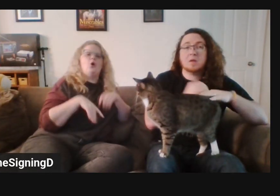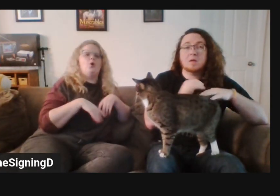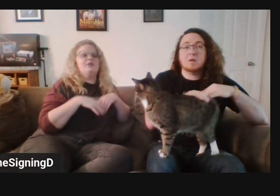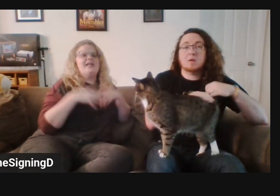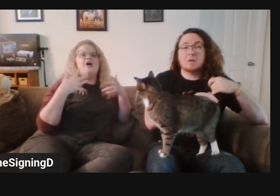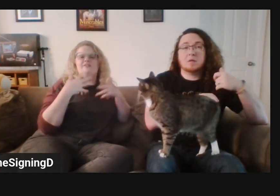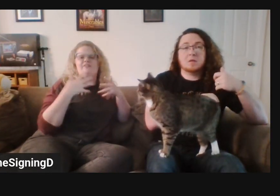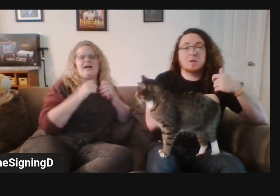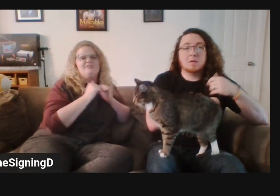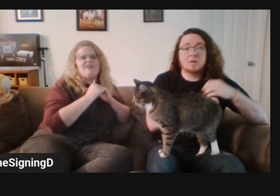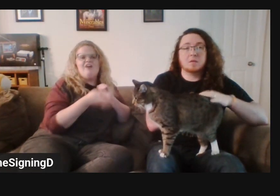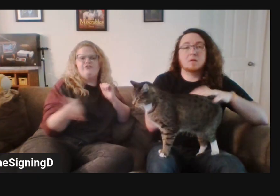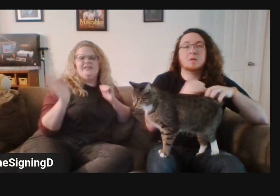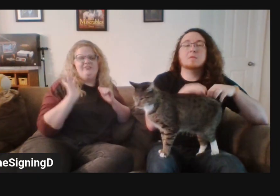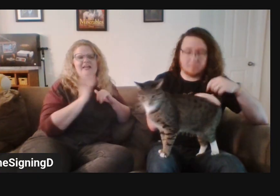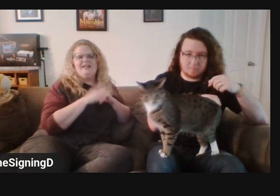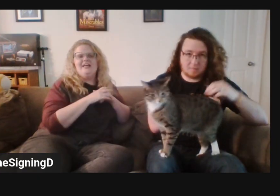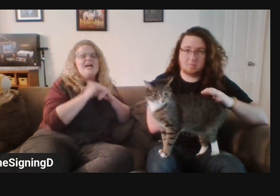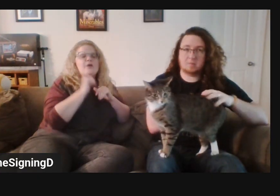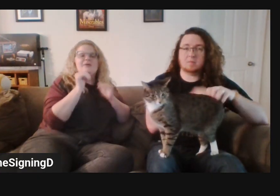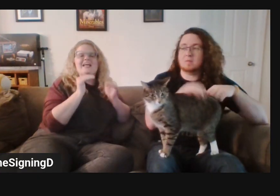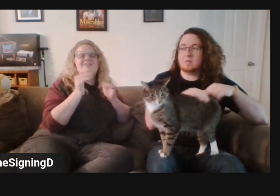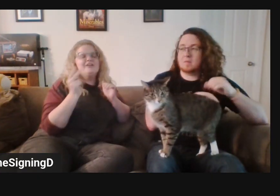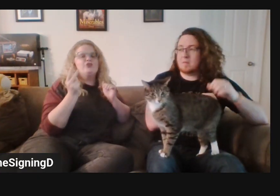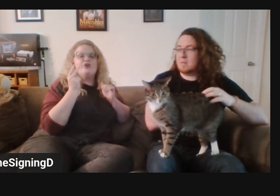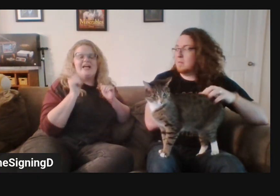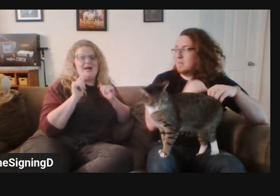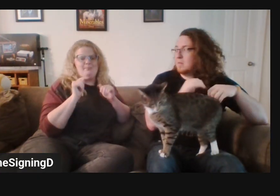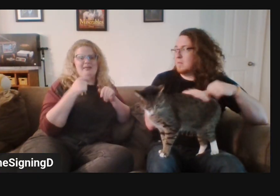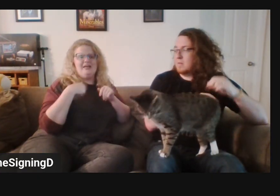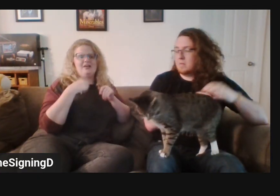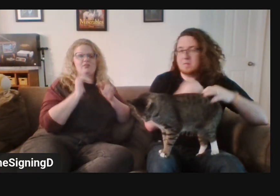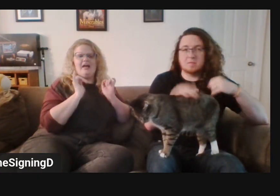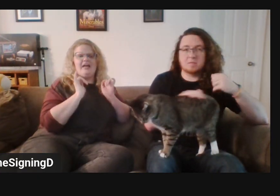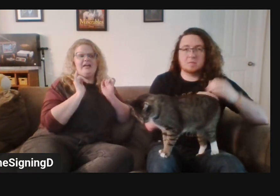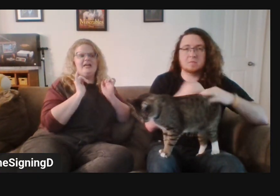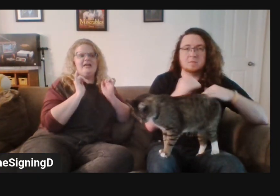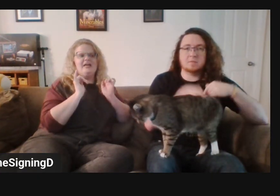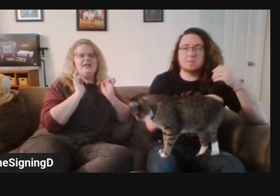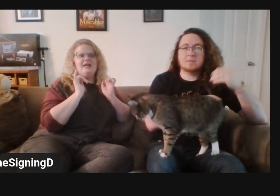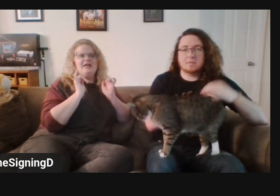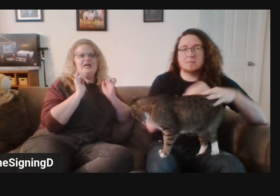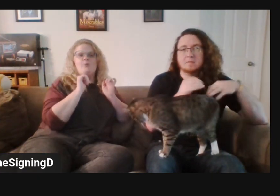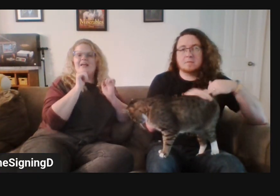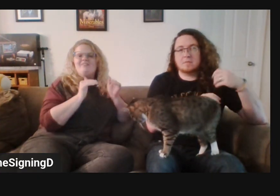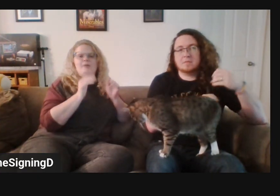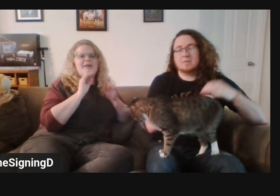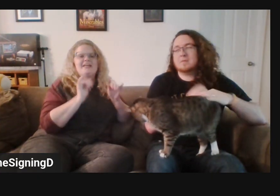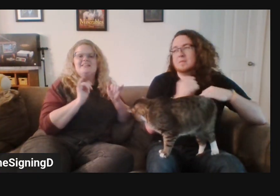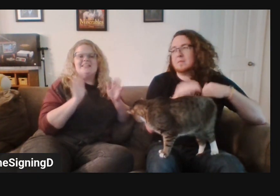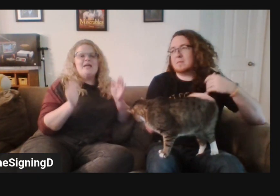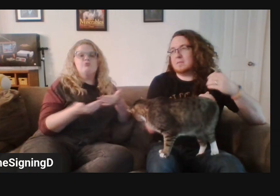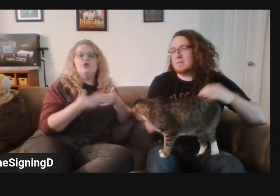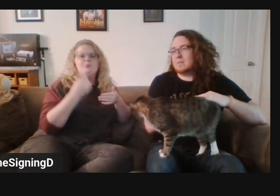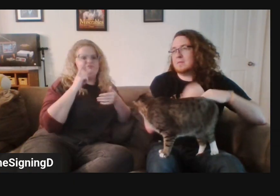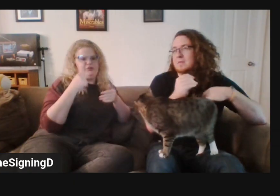was so terrified of everything. He wouldn't even look at me, like, wouldn't even be in the same room for